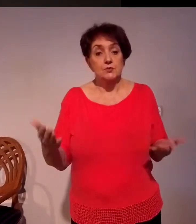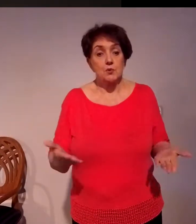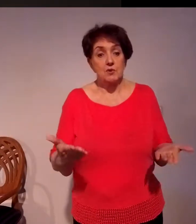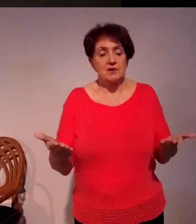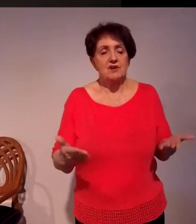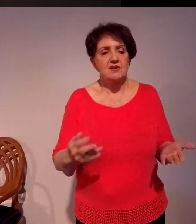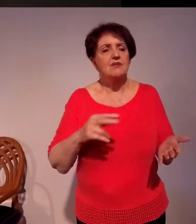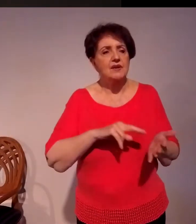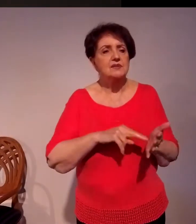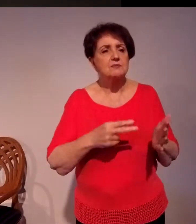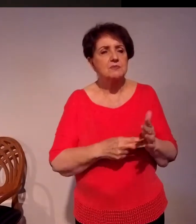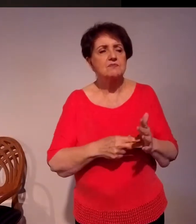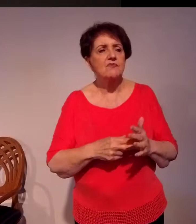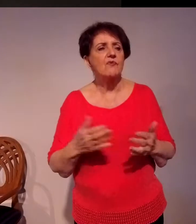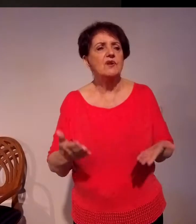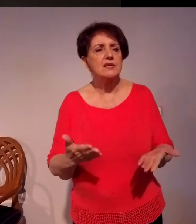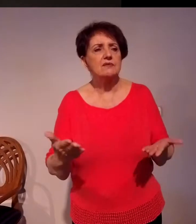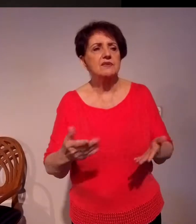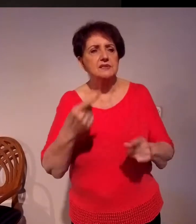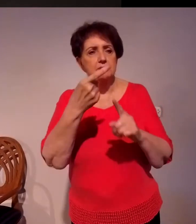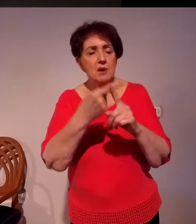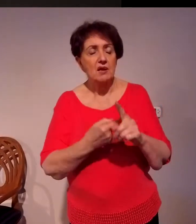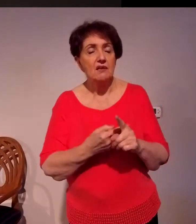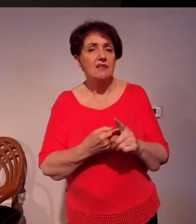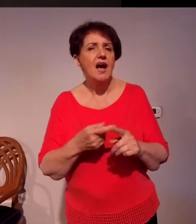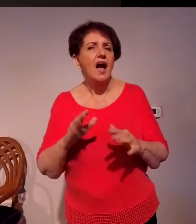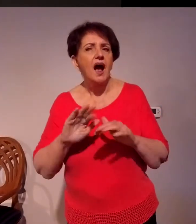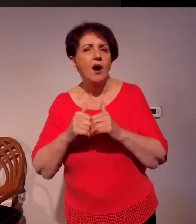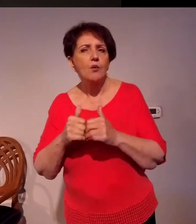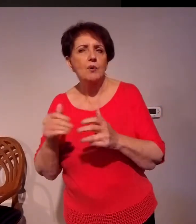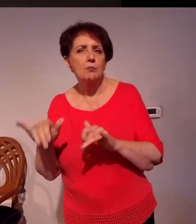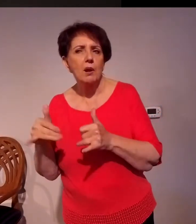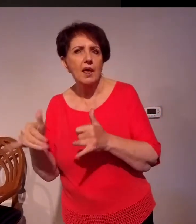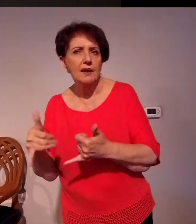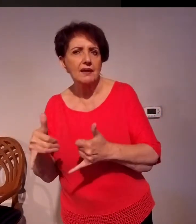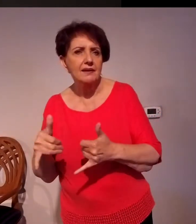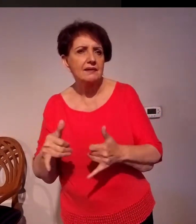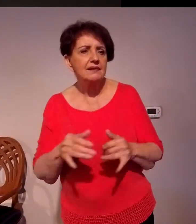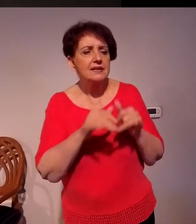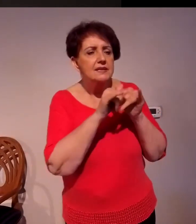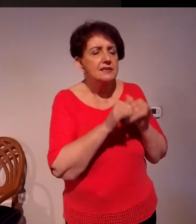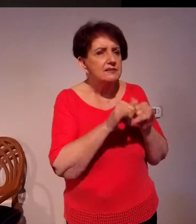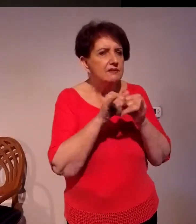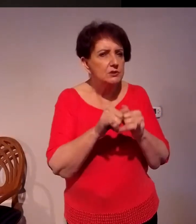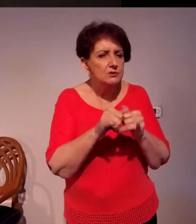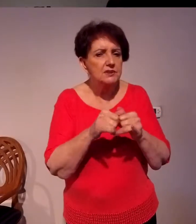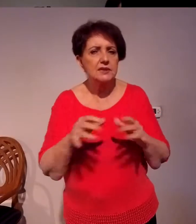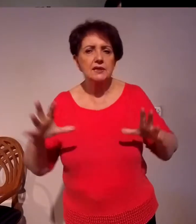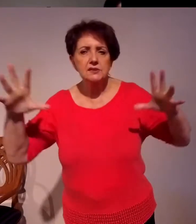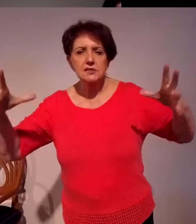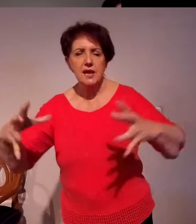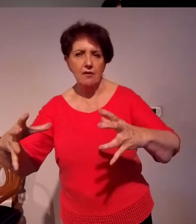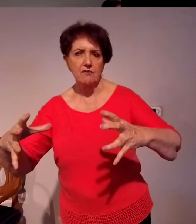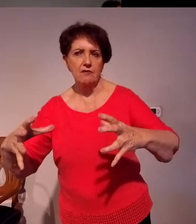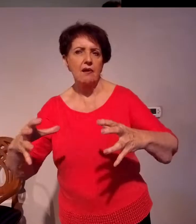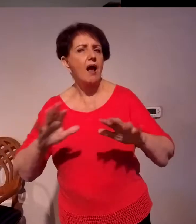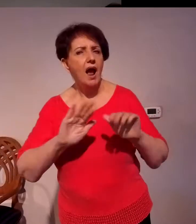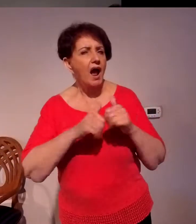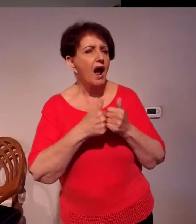up. How are we playing, both individually and collectively in our lives? Are